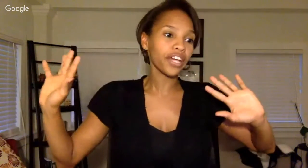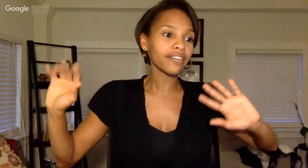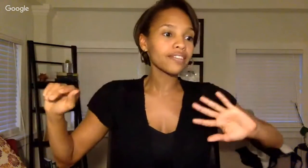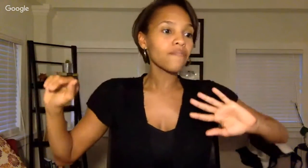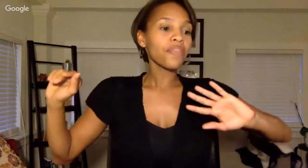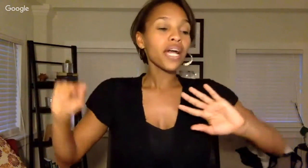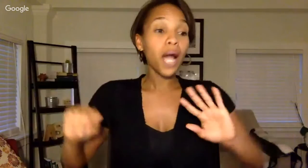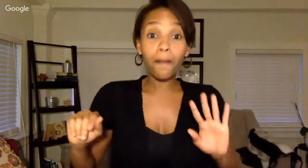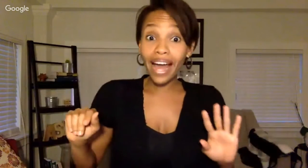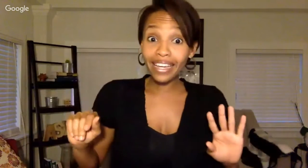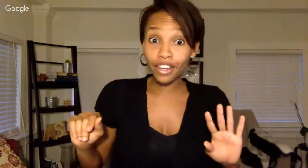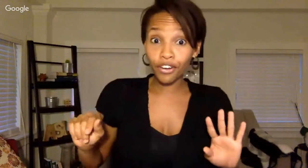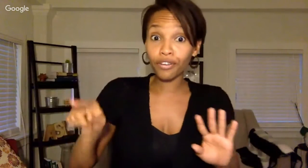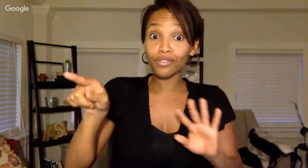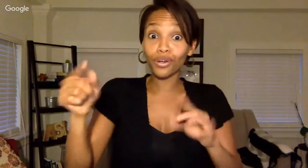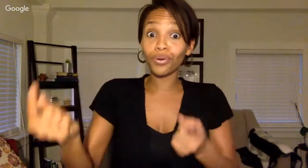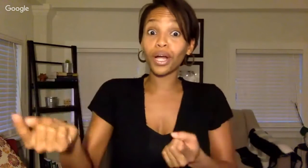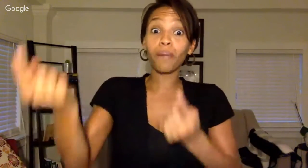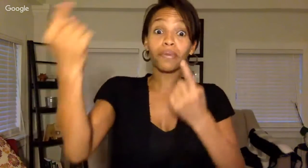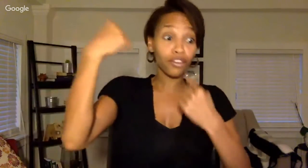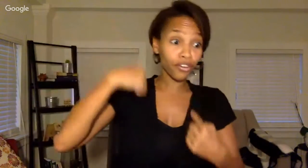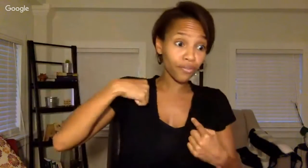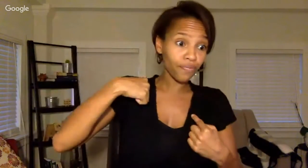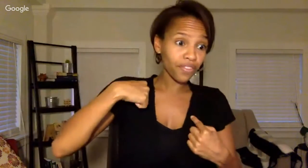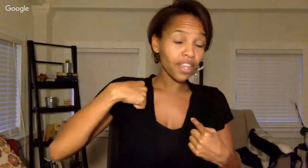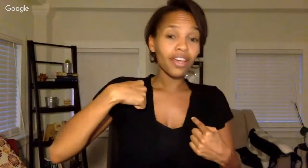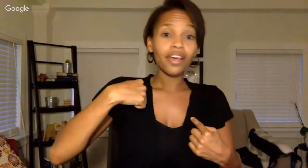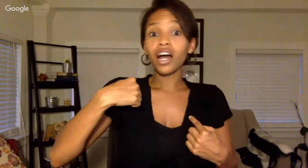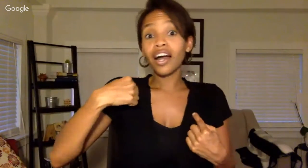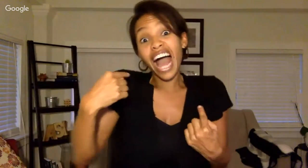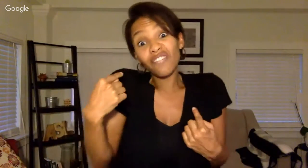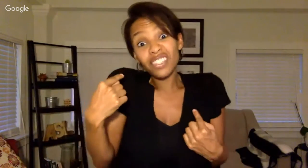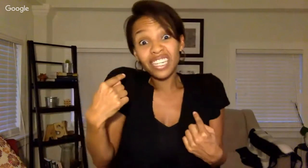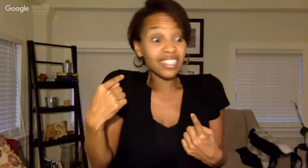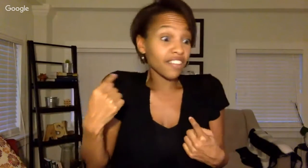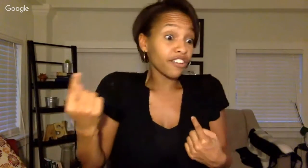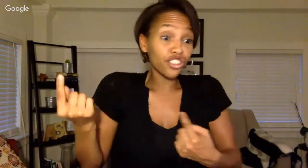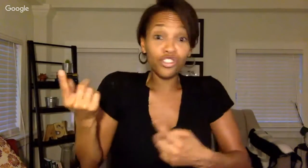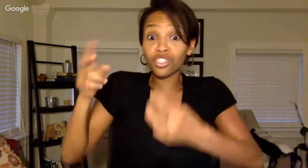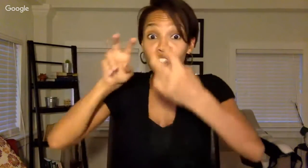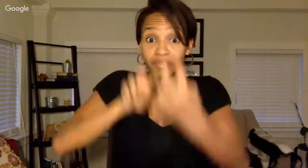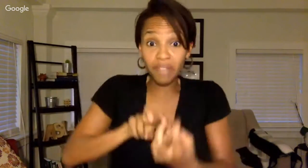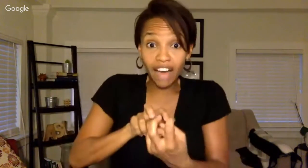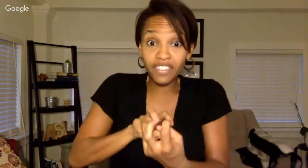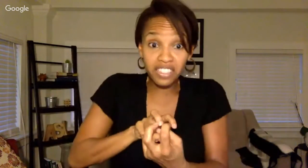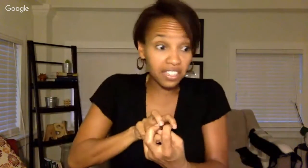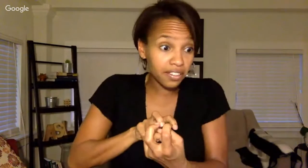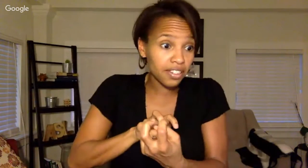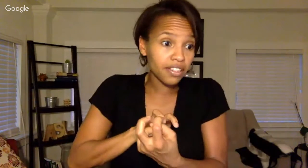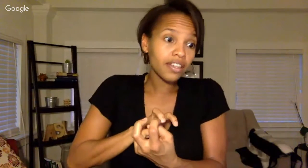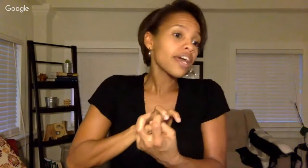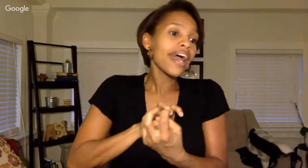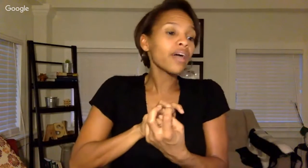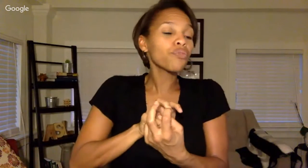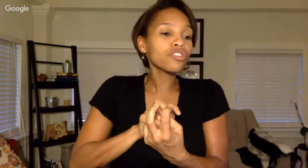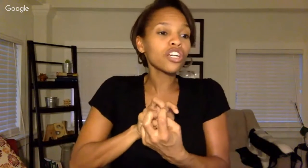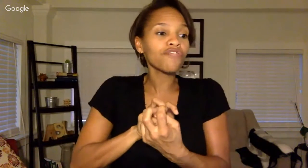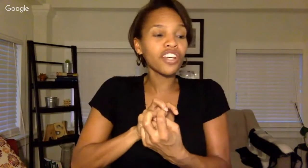phrase. Come back here, so come here. Have a seat is in there, so you can just have a seat, and we'll start filling out